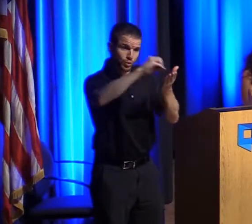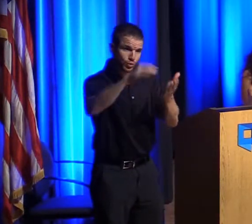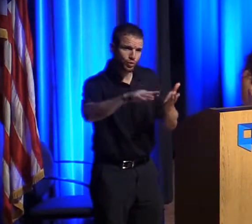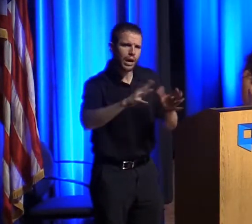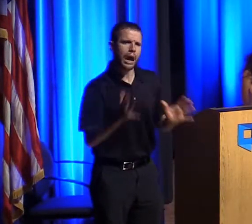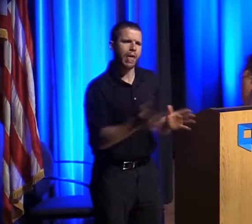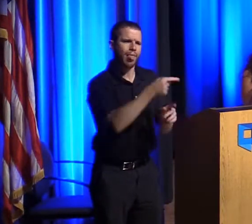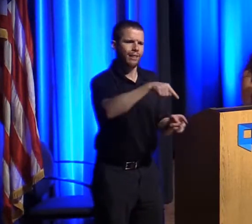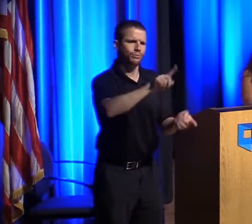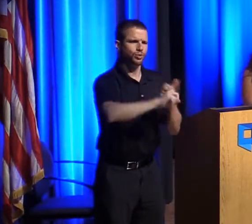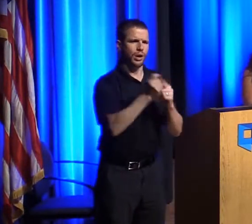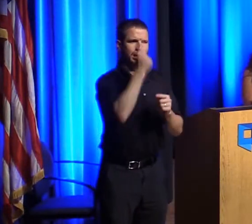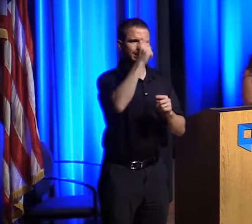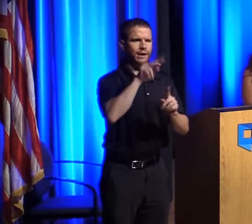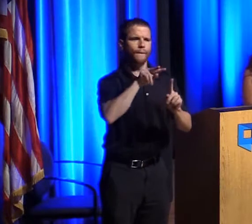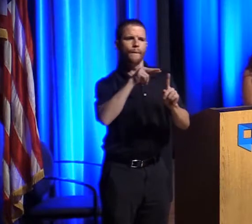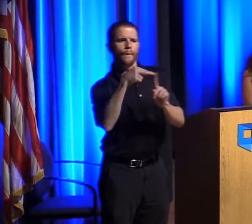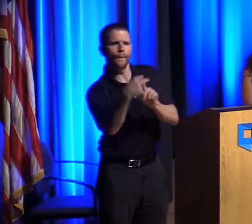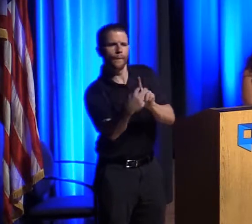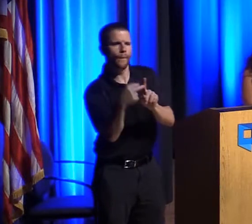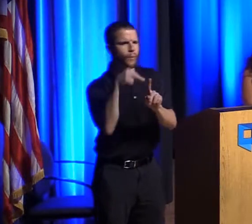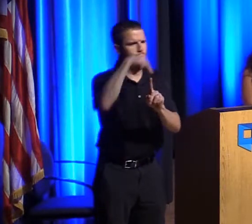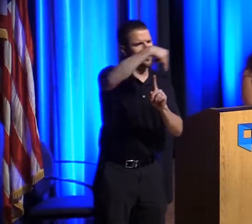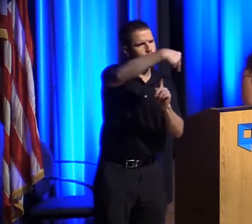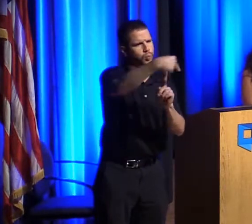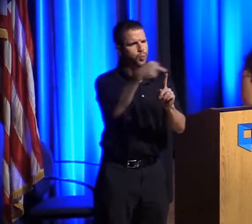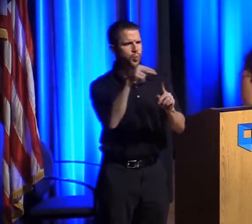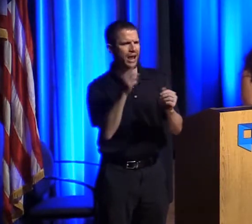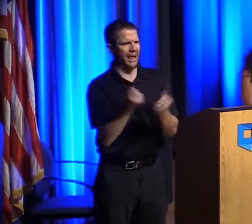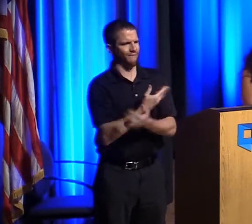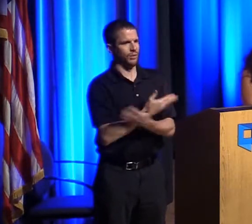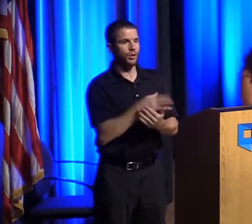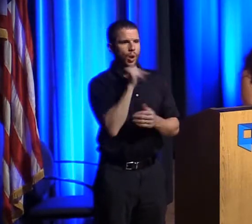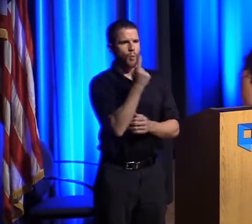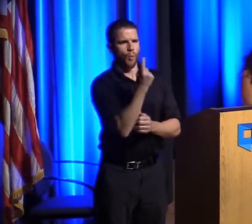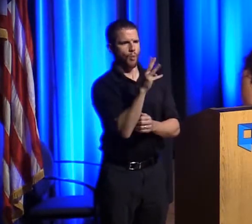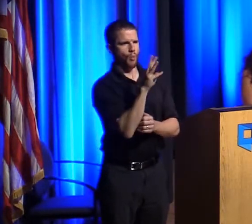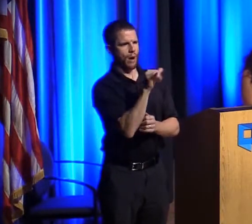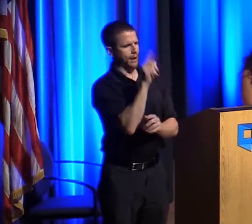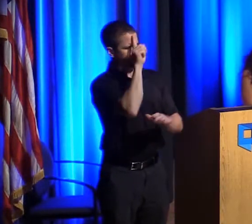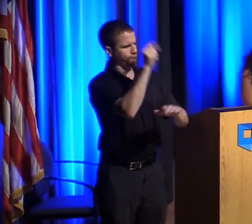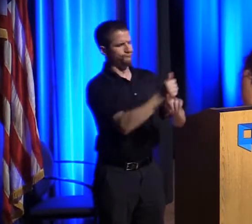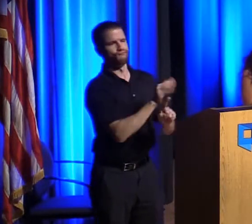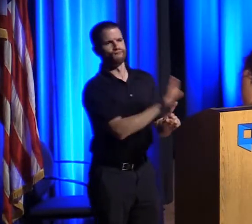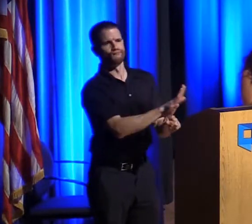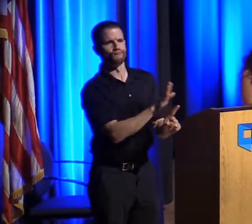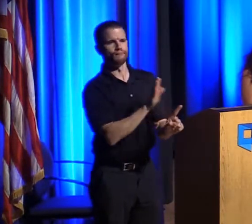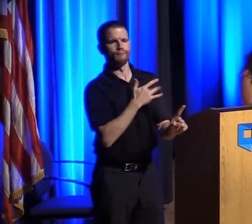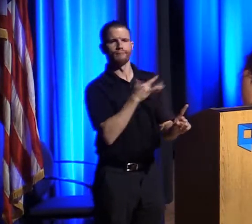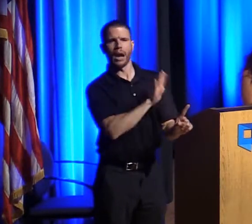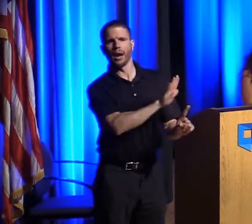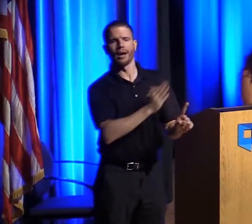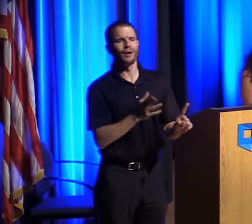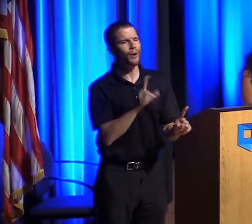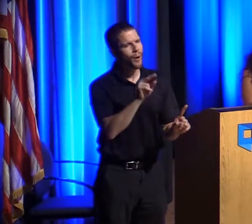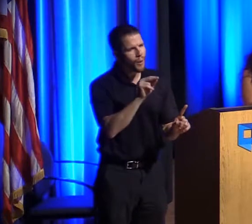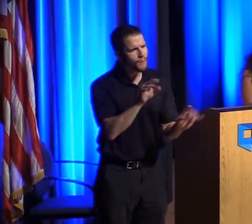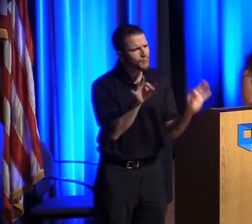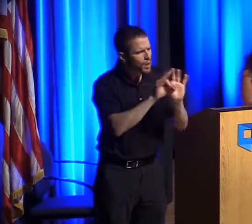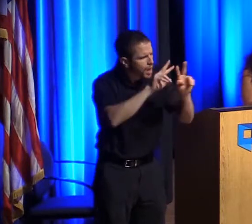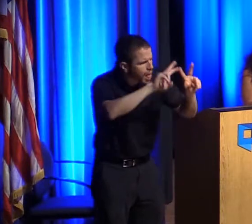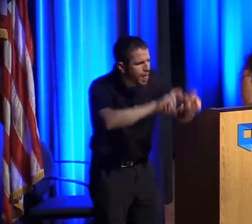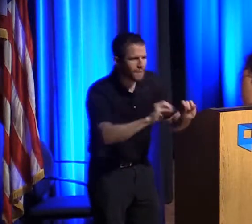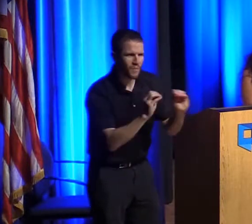that you are serving, but also to see that individual learner in front of you and how they are unique and special and